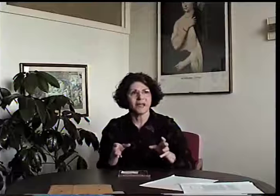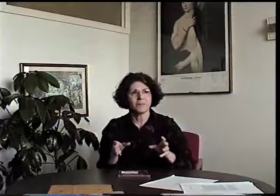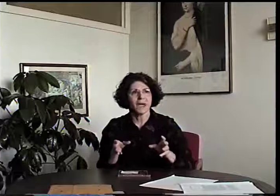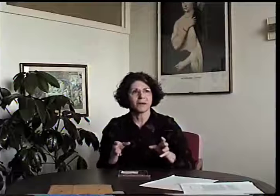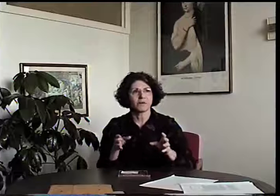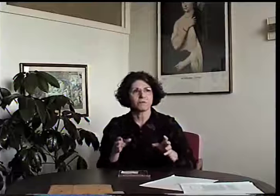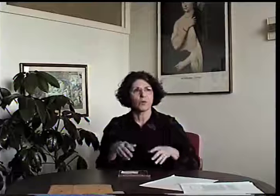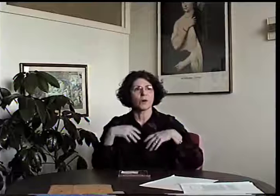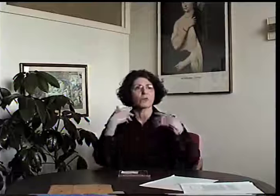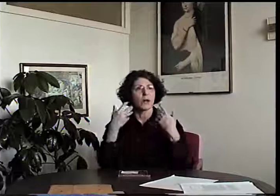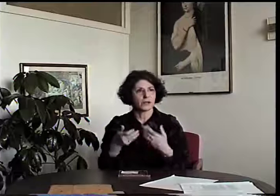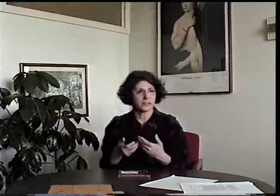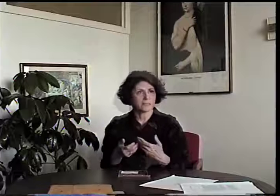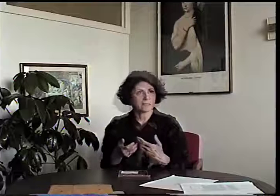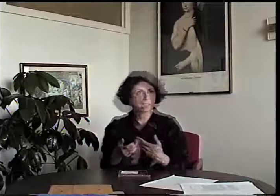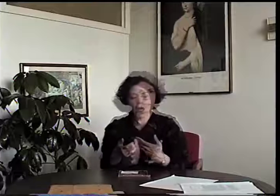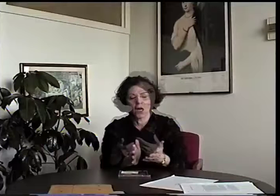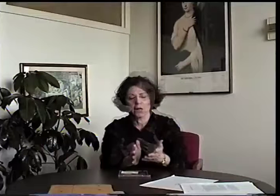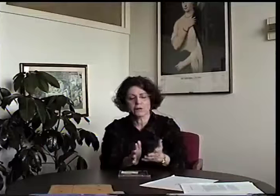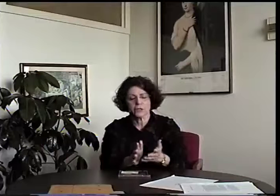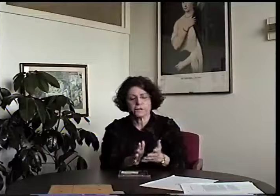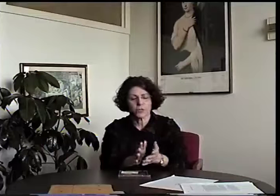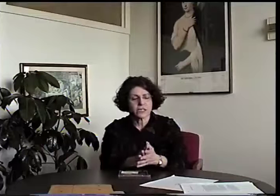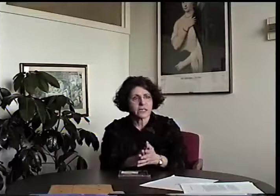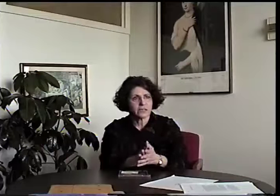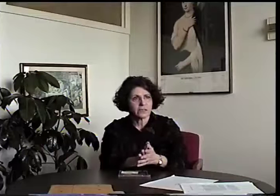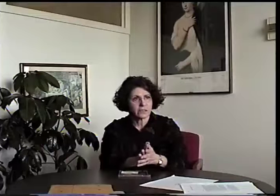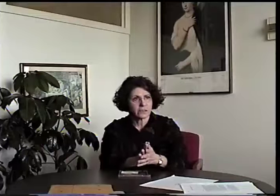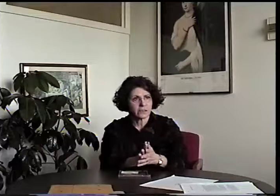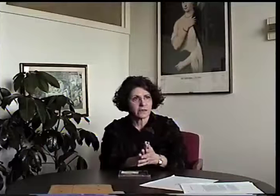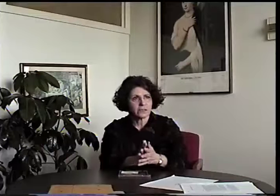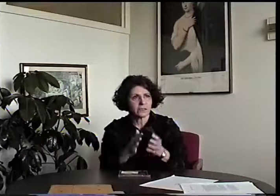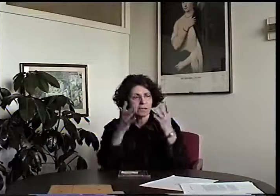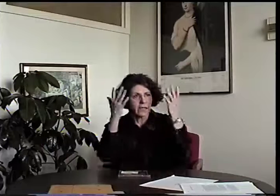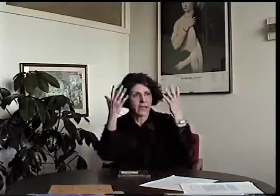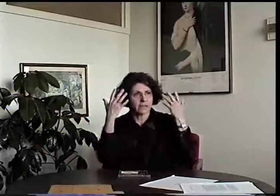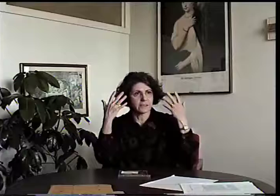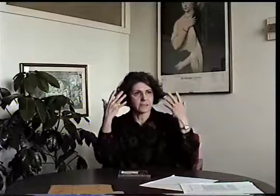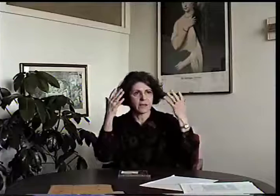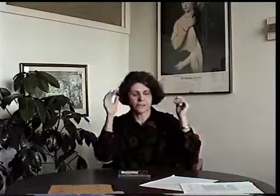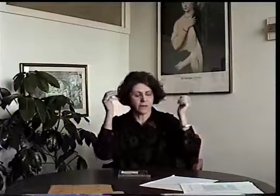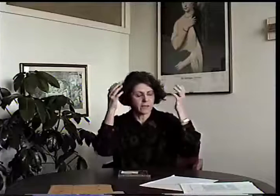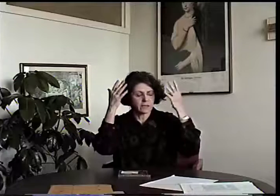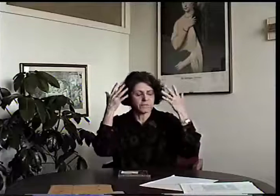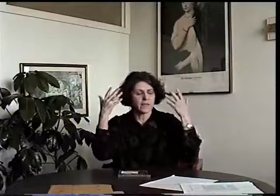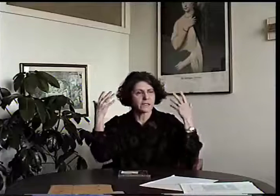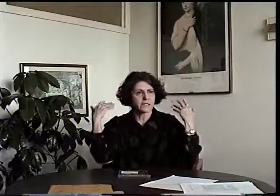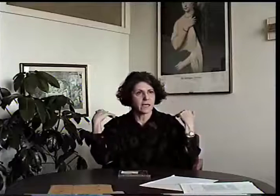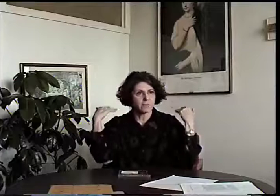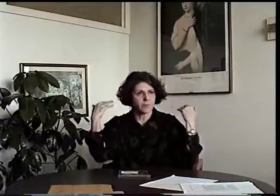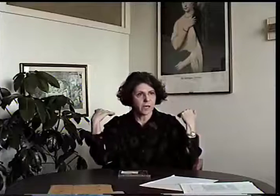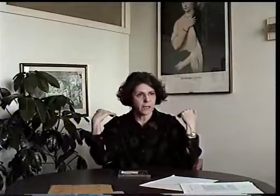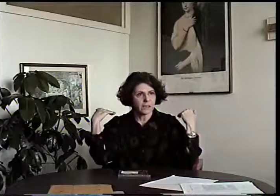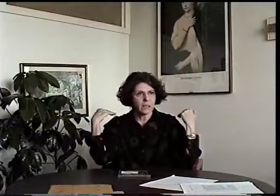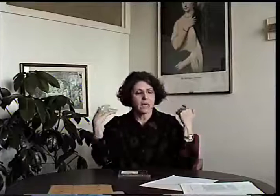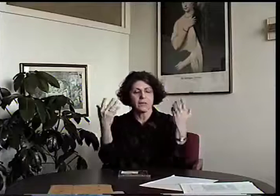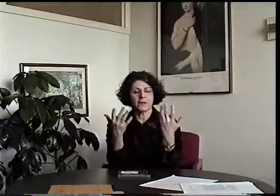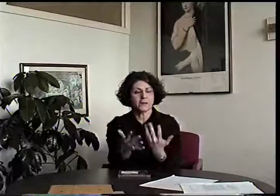that pattern for prominence. There's 14 articulators on the hands, on the face, head, and body. And then there's